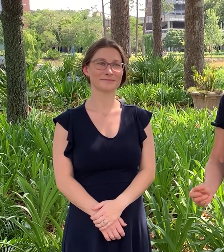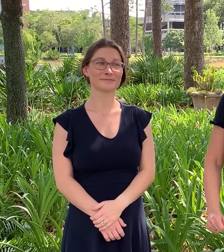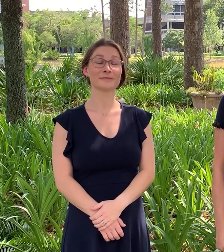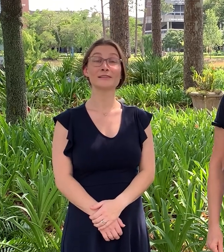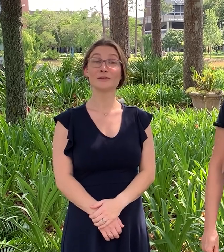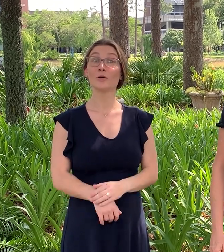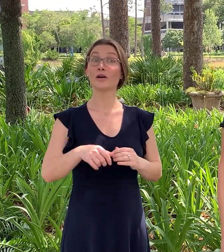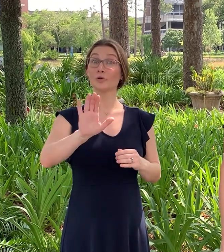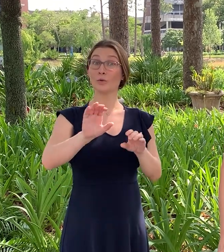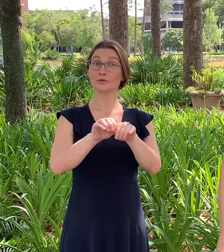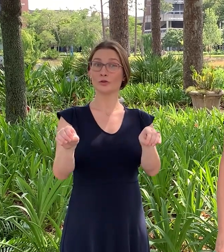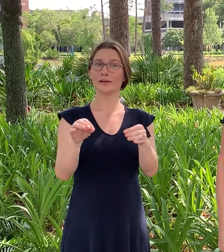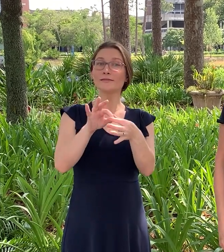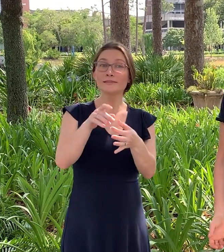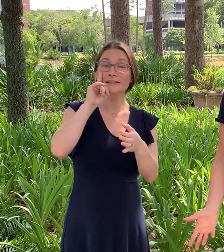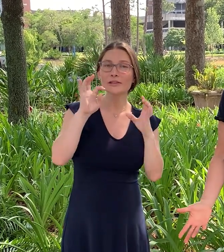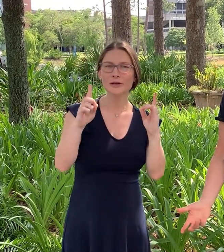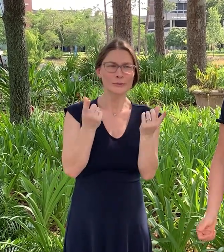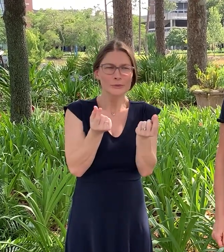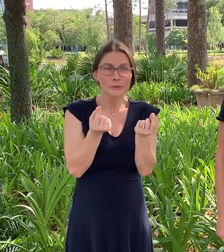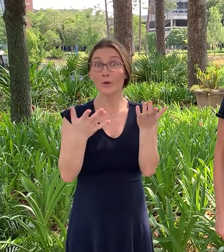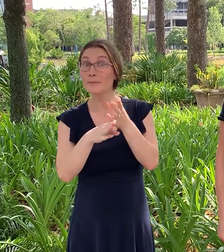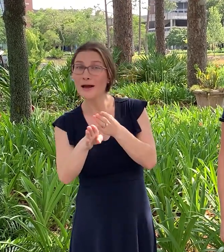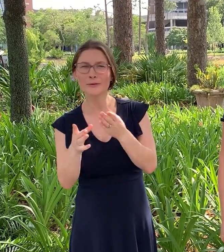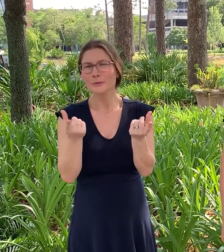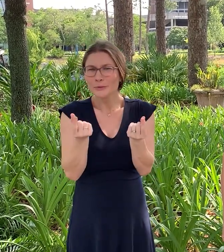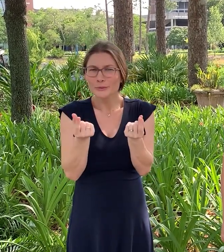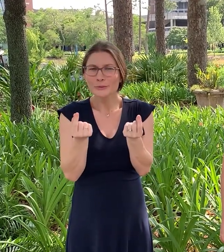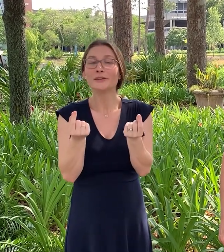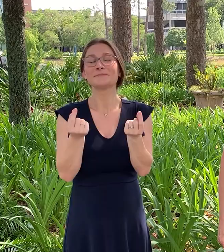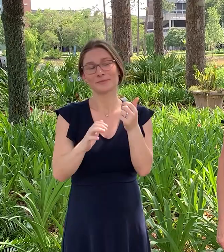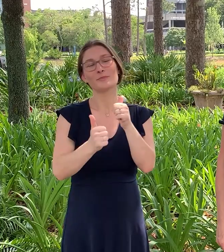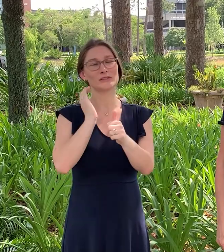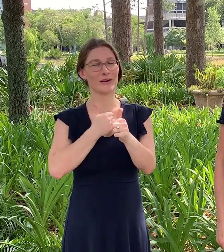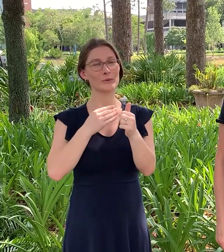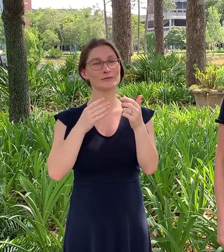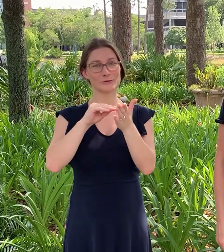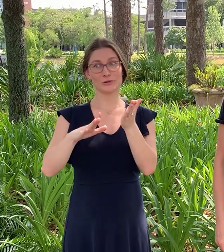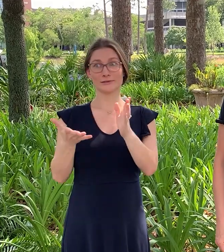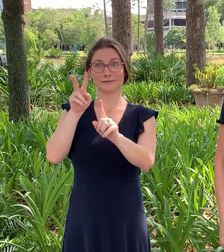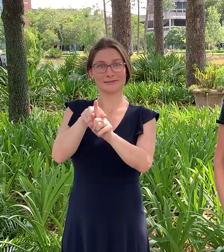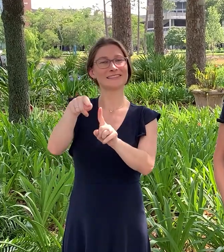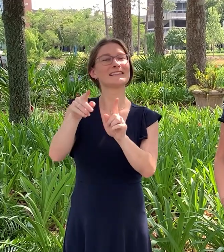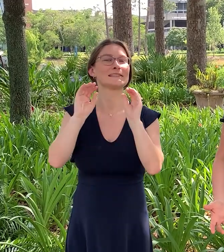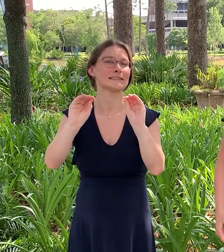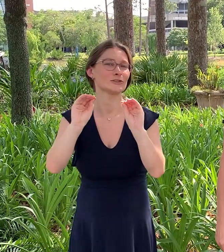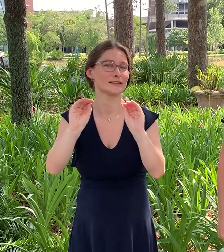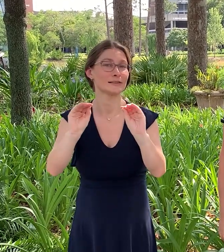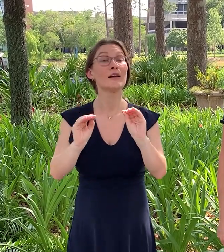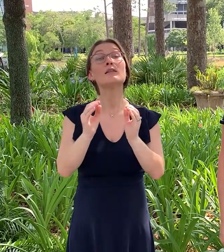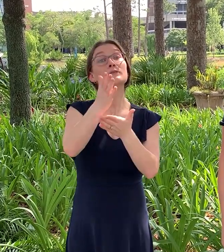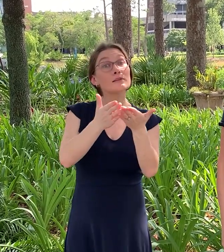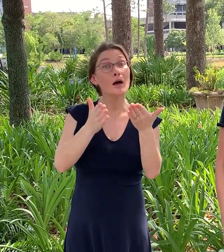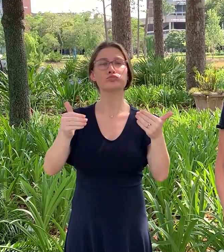So what can you do with a degree in deaf education or even a minor? Well, most of our students become teachers, but we also have students who continue on